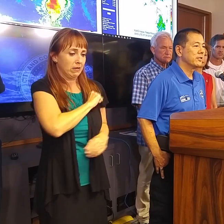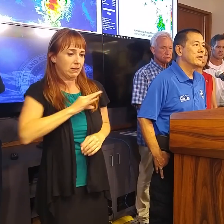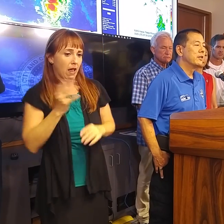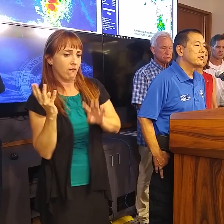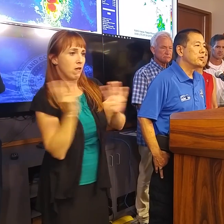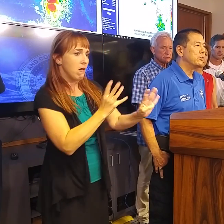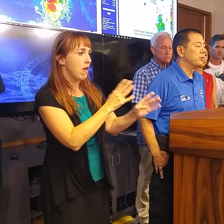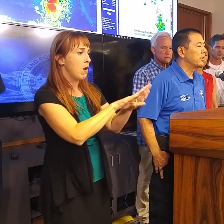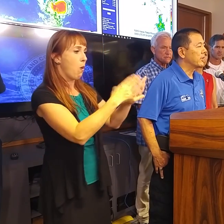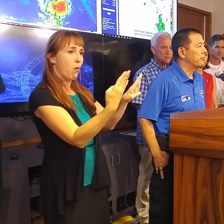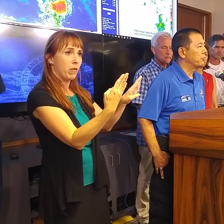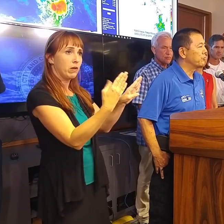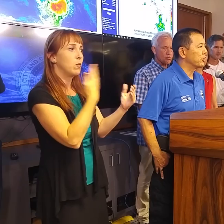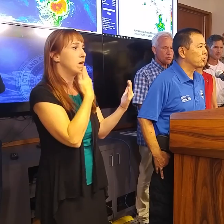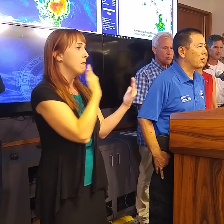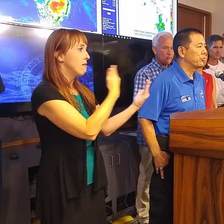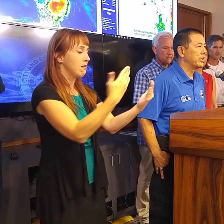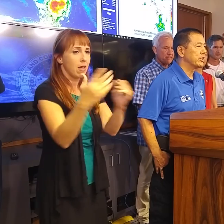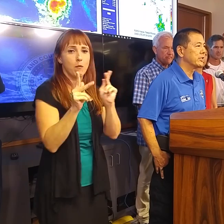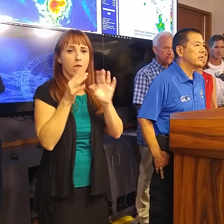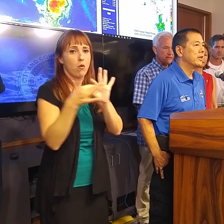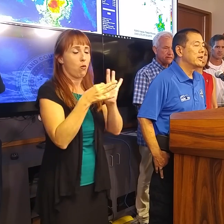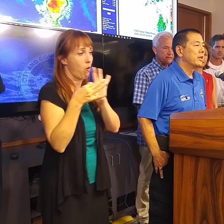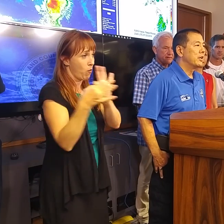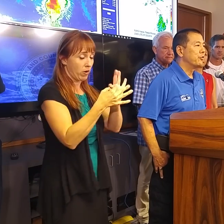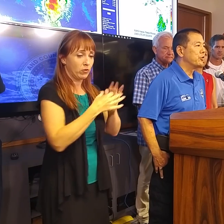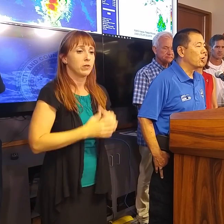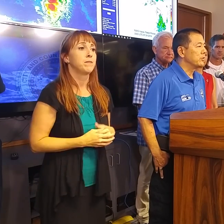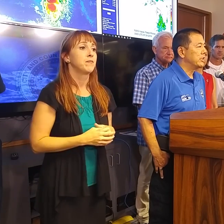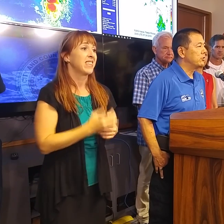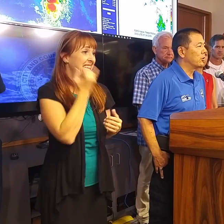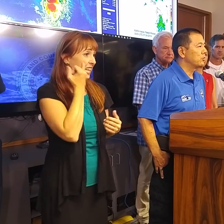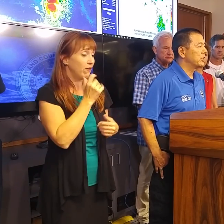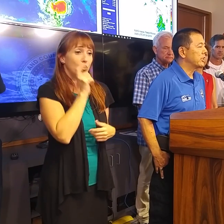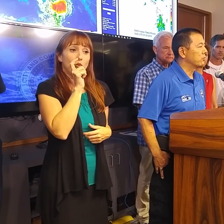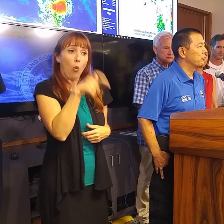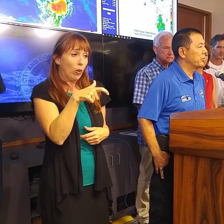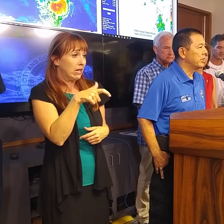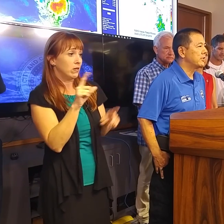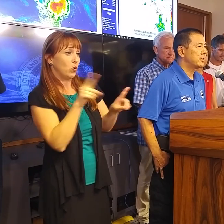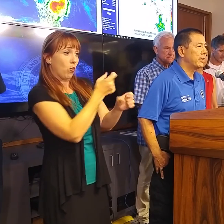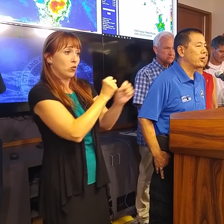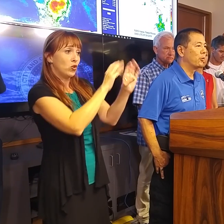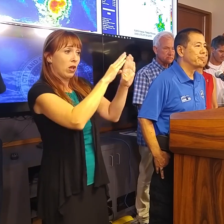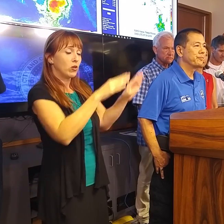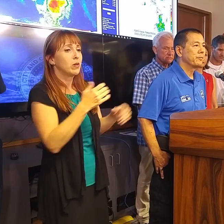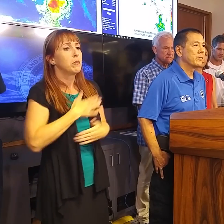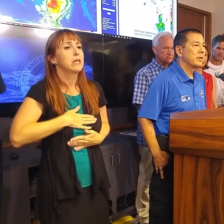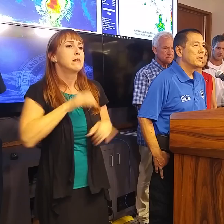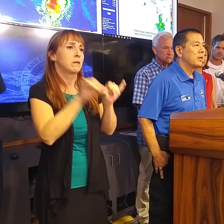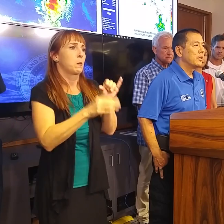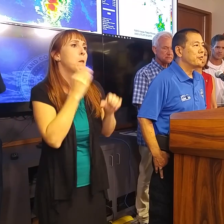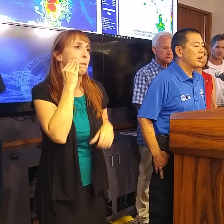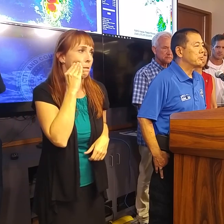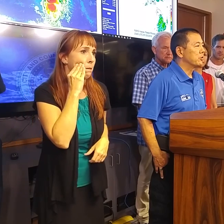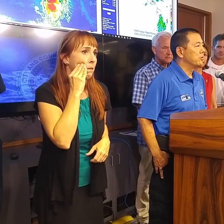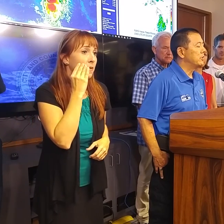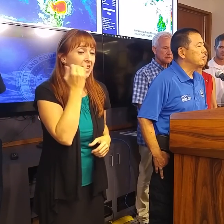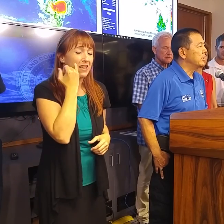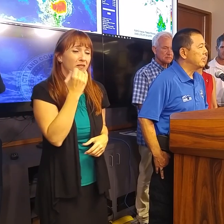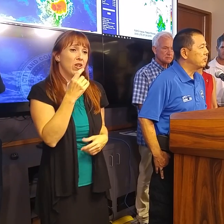opened. So we do thank everyone for their cooperation. If you don't need to go to a shelter, please stay at home. If